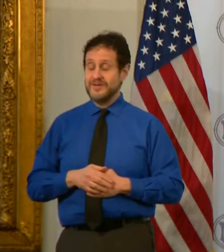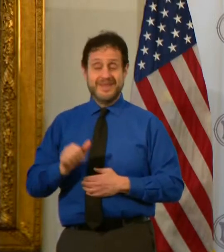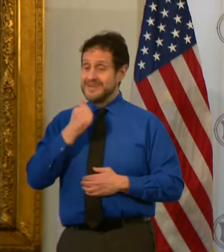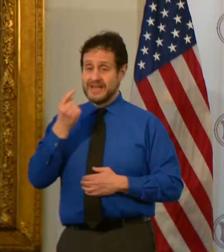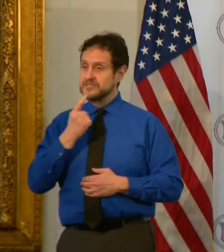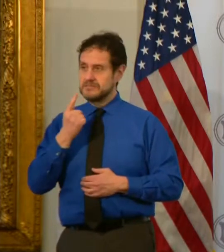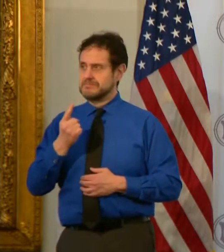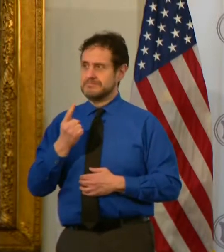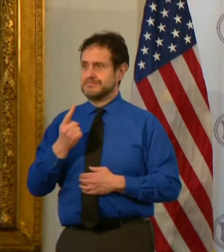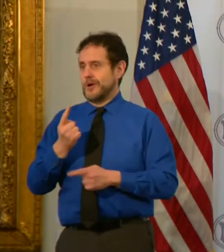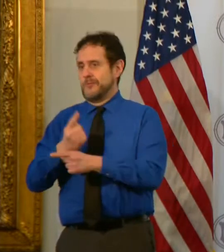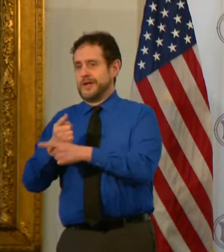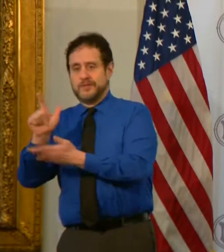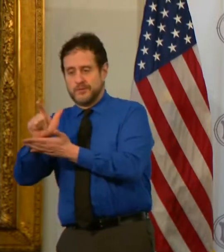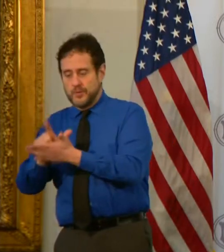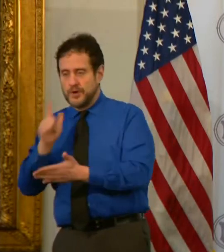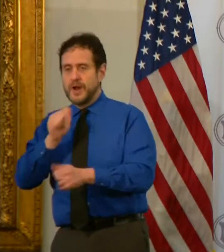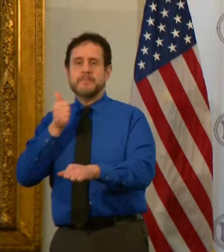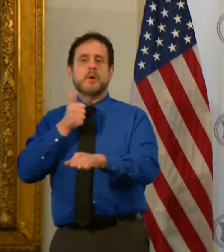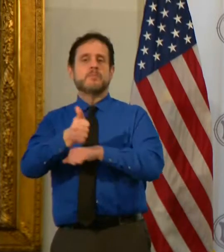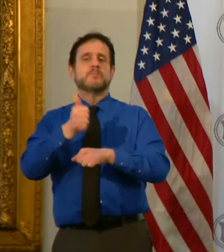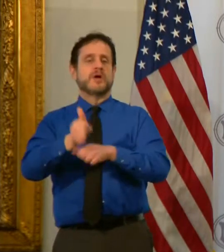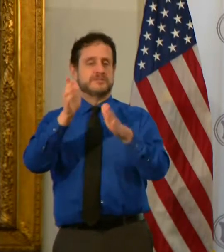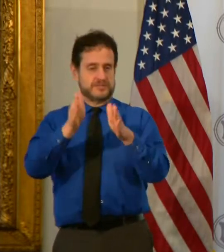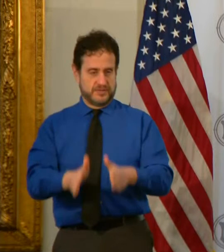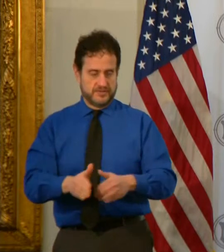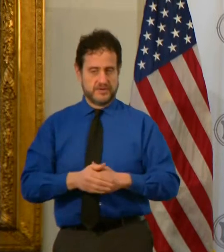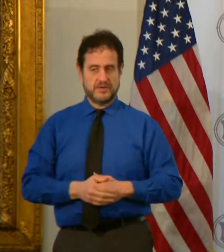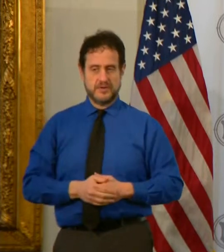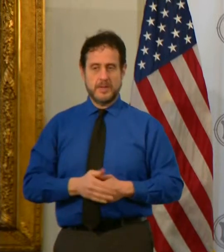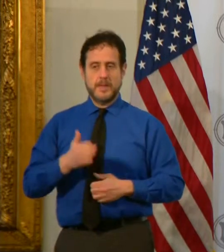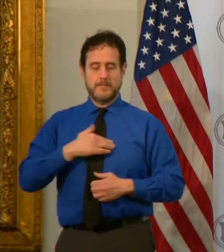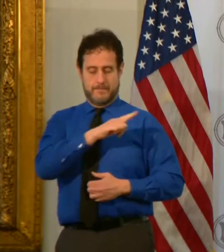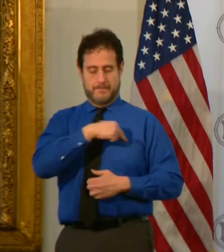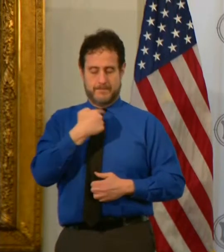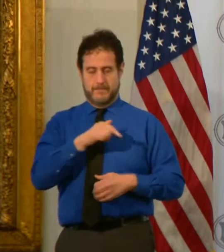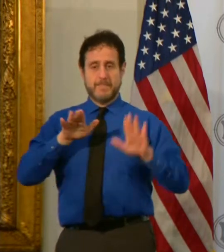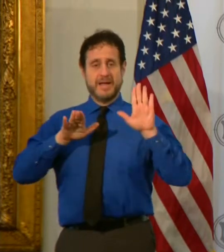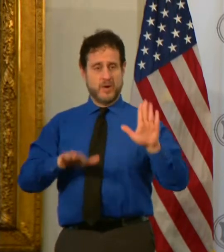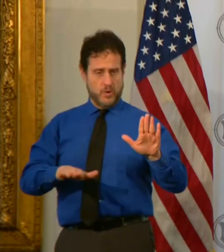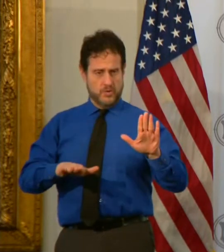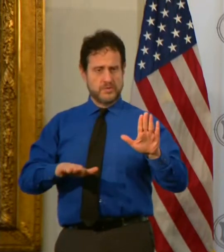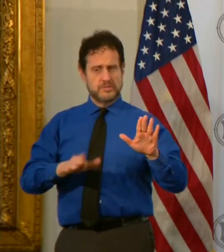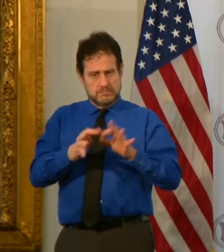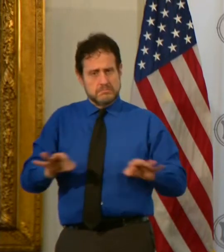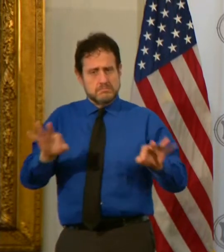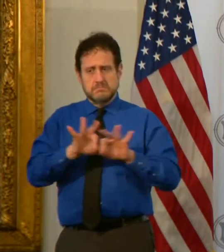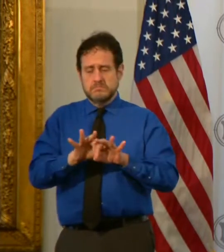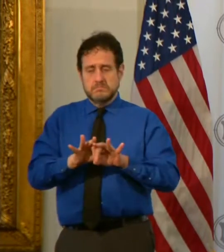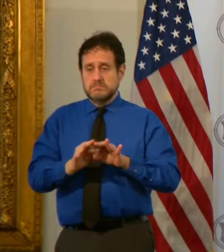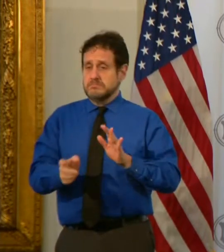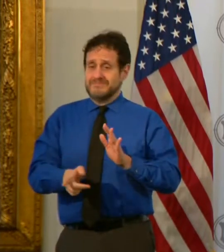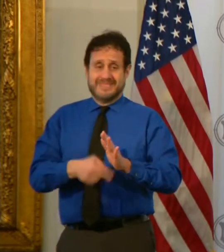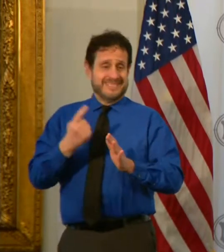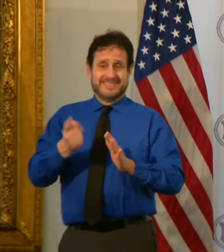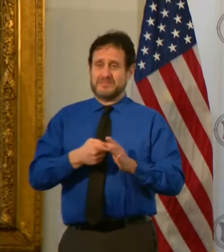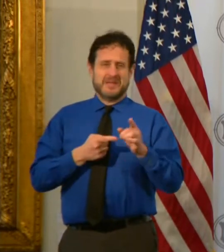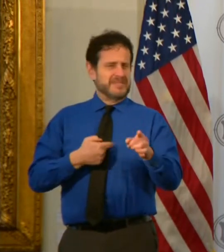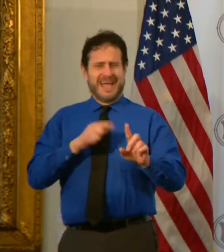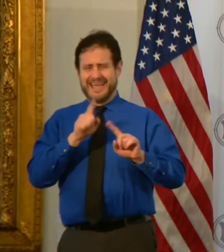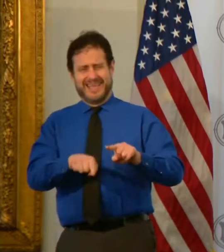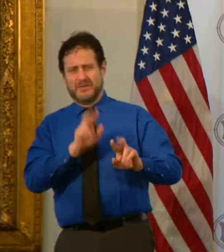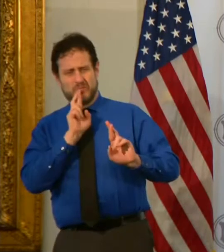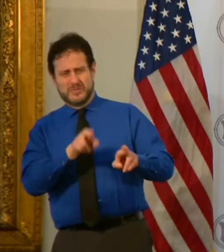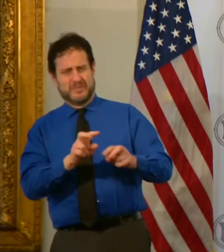prosecutor. I carry a separate oath. That means sometimes I can't respond to things in the media